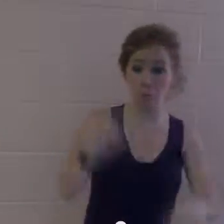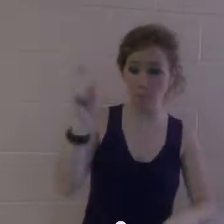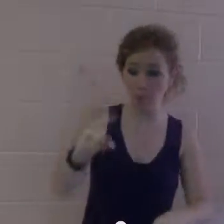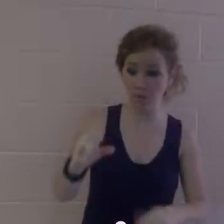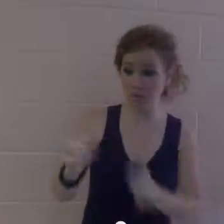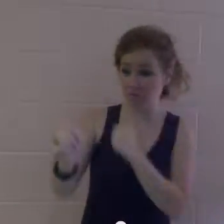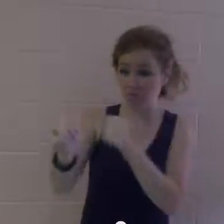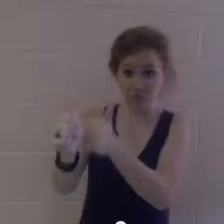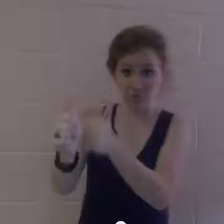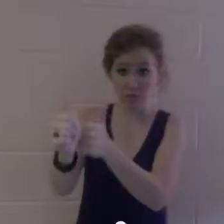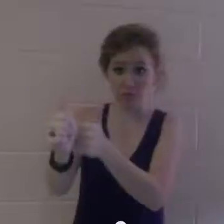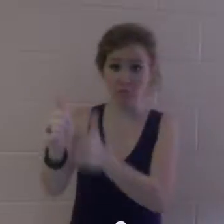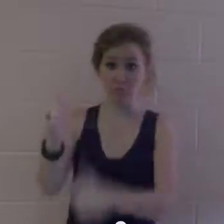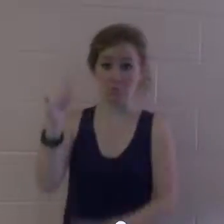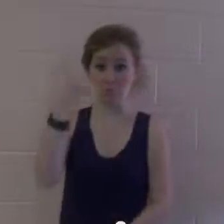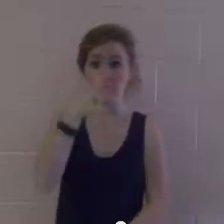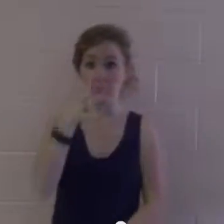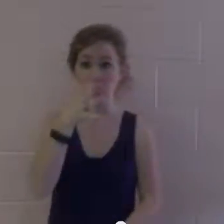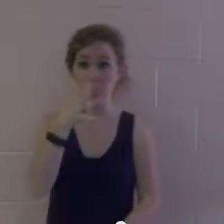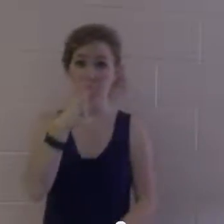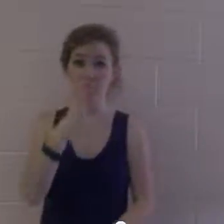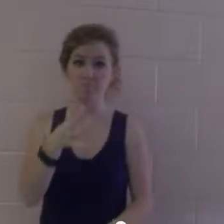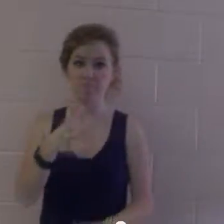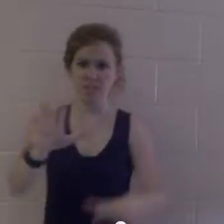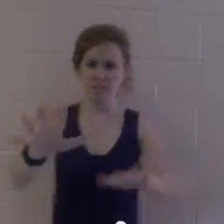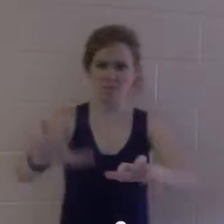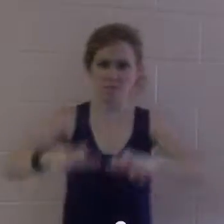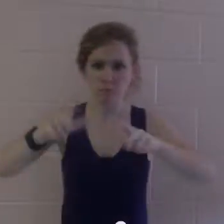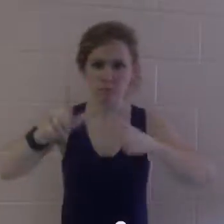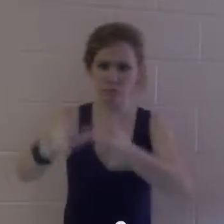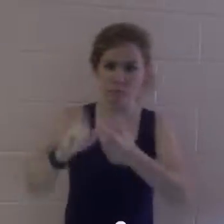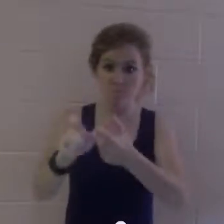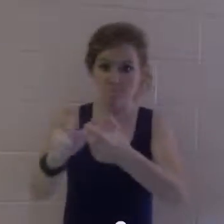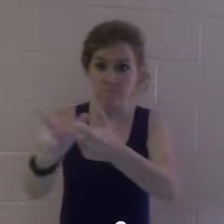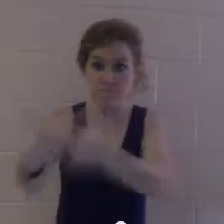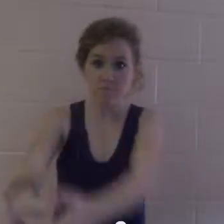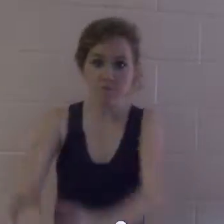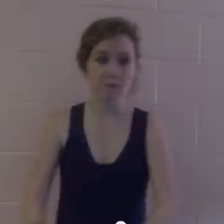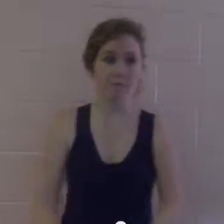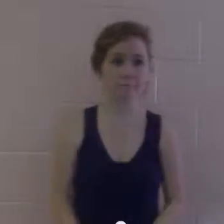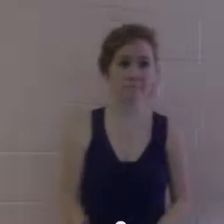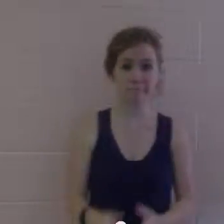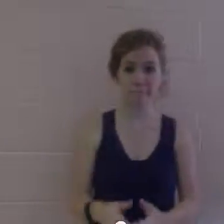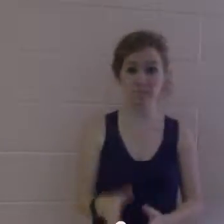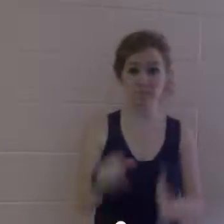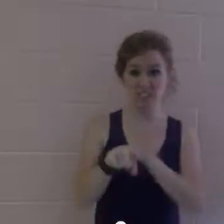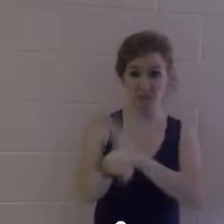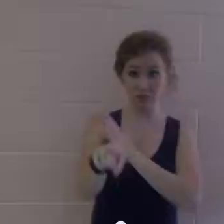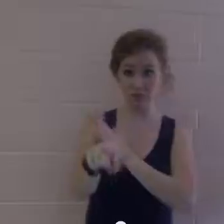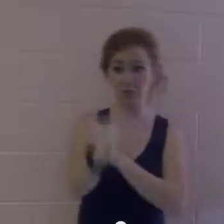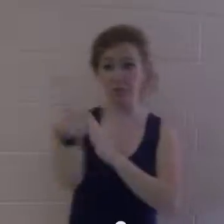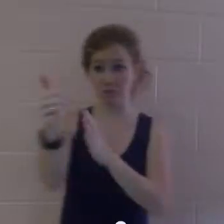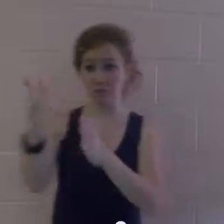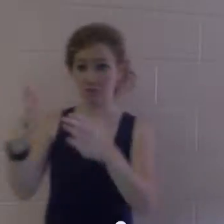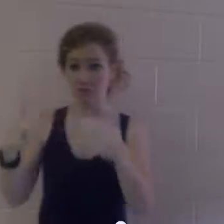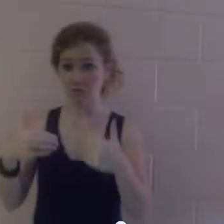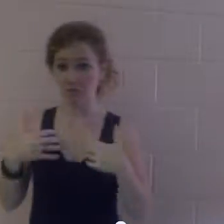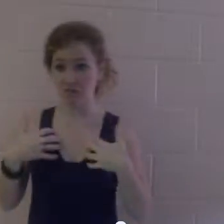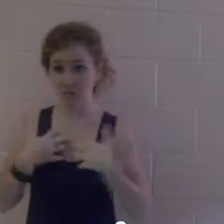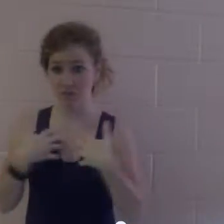To survive, they must follow their mother and learn to run